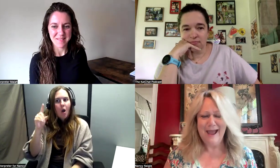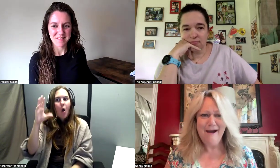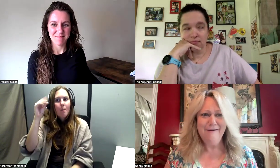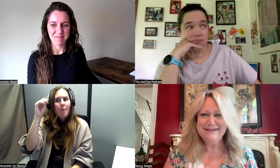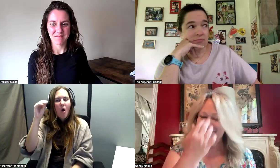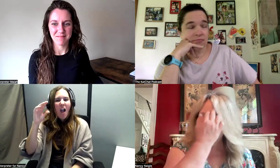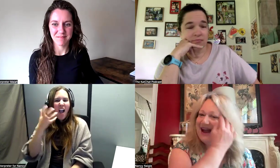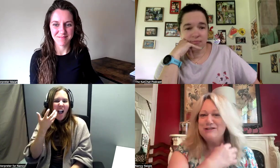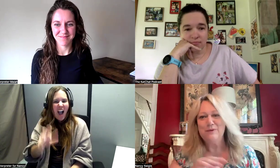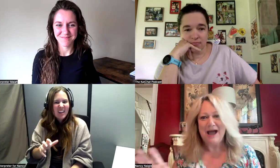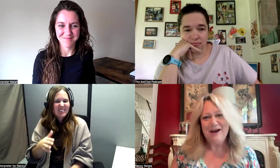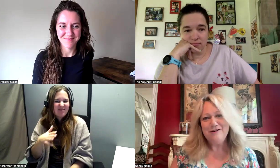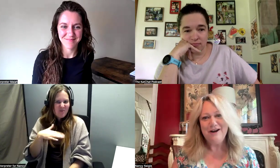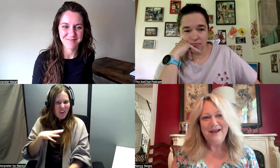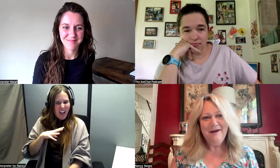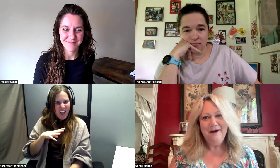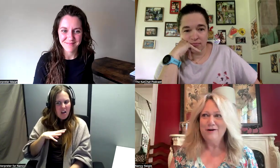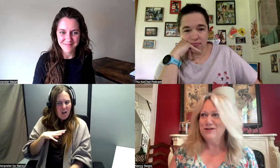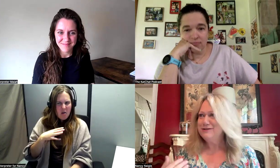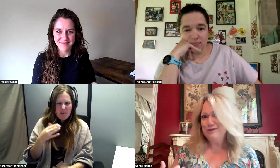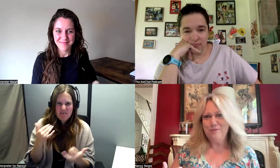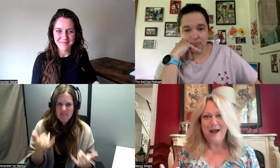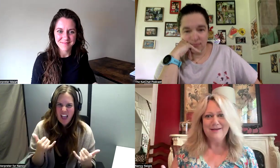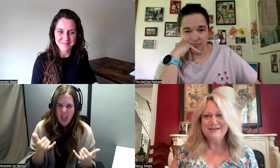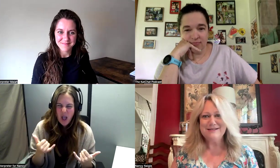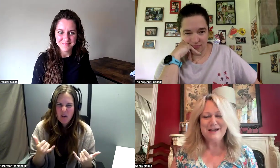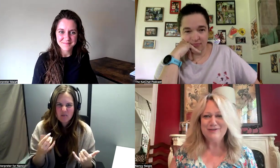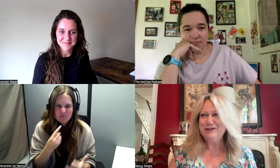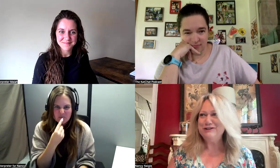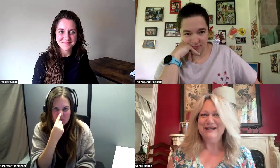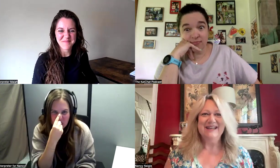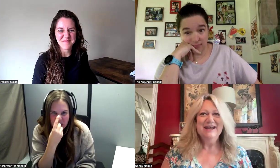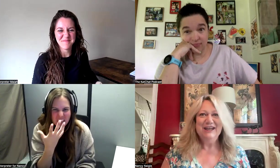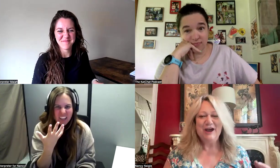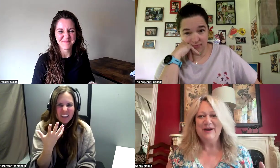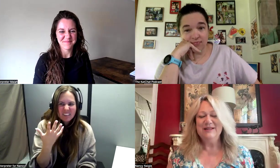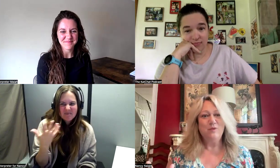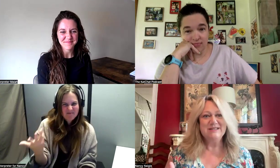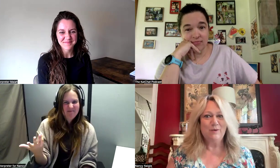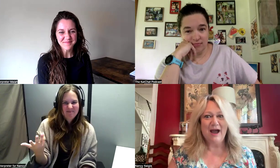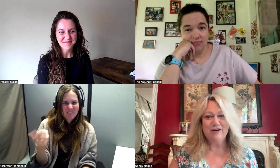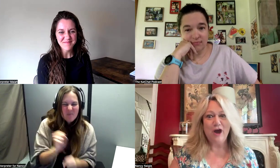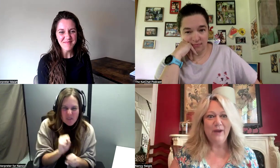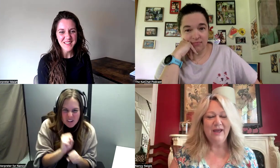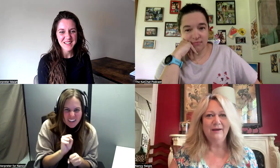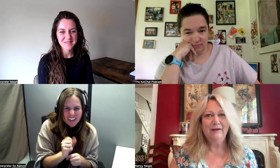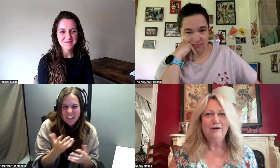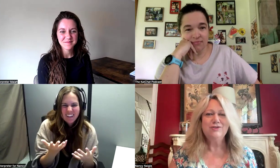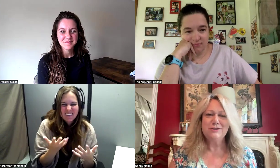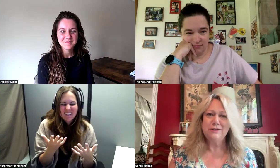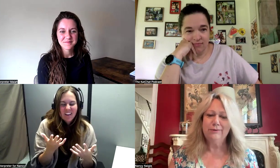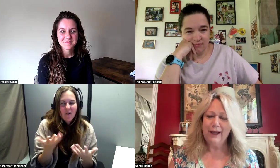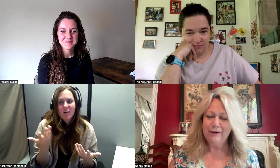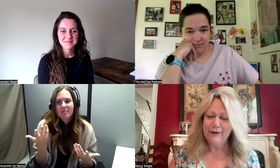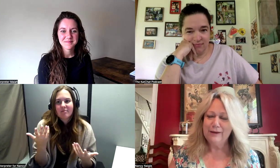guys now, and some of the guys who were kind of nerdy are like super hot and successful, and and the ones that were outgoing are